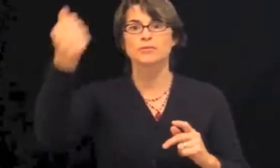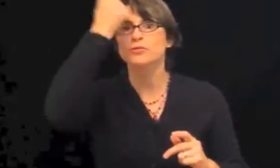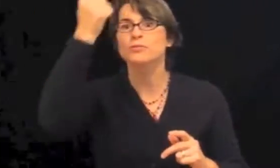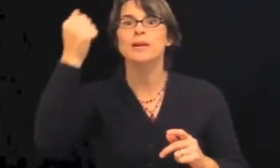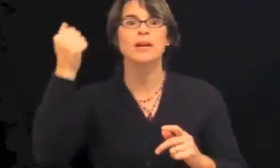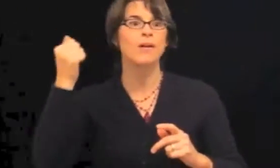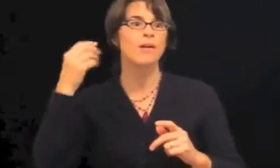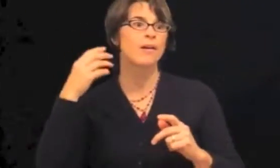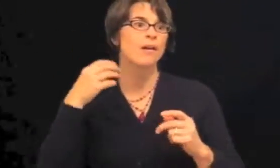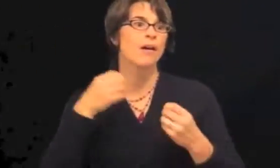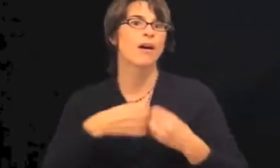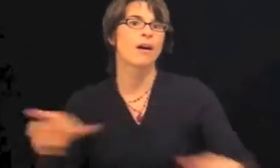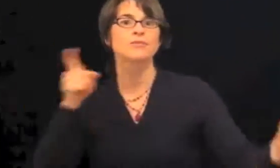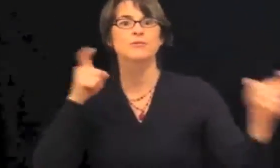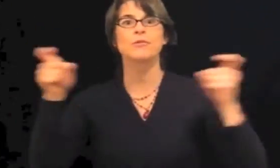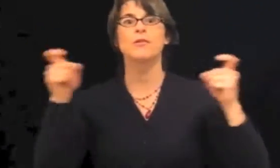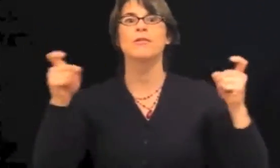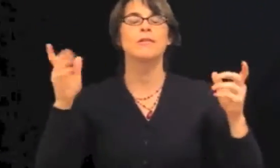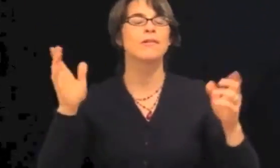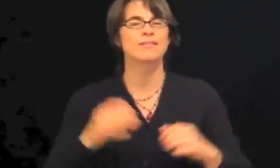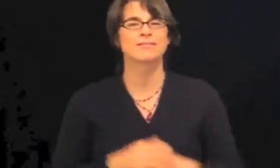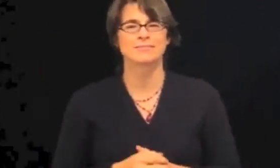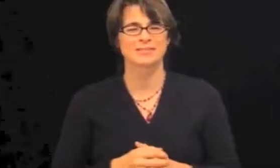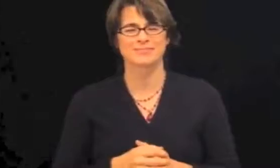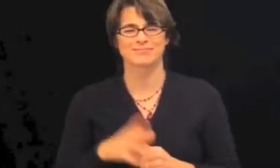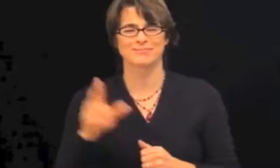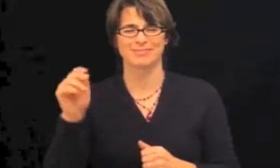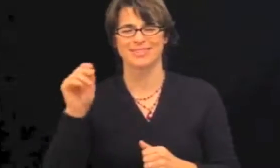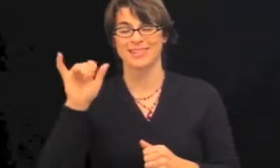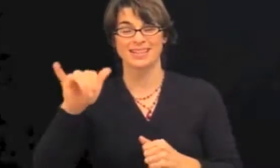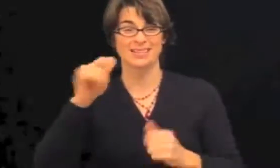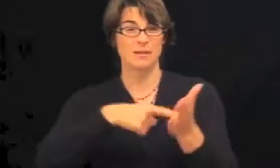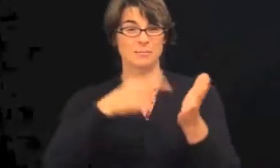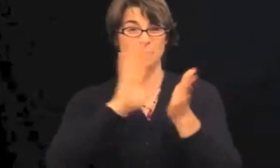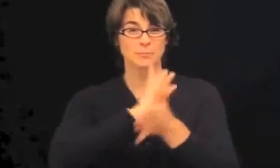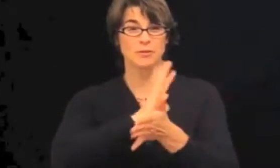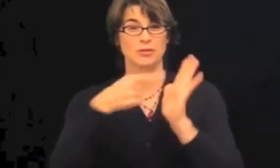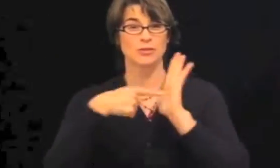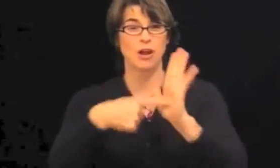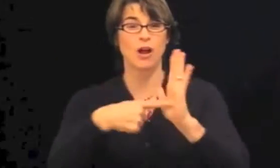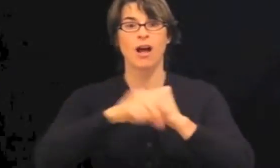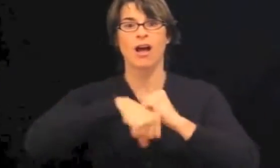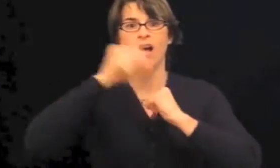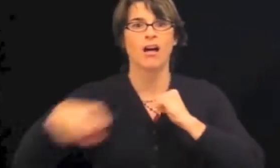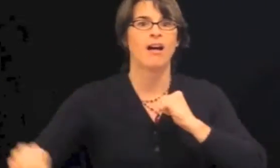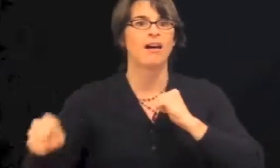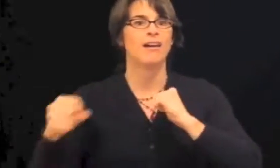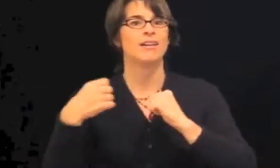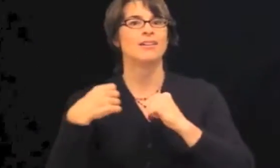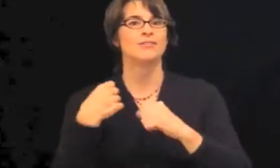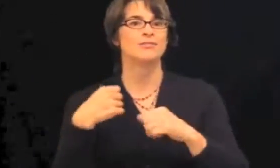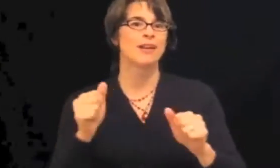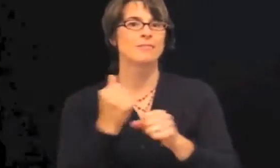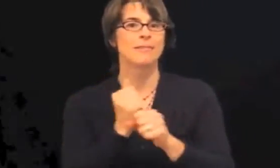or stupid or controlling. But that's in the movies. That's not